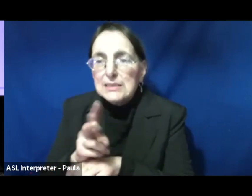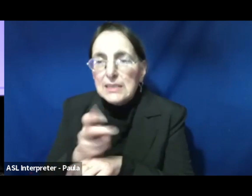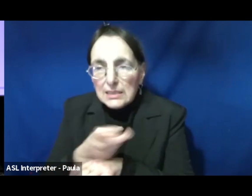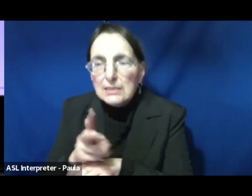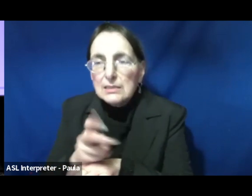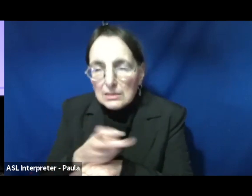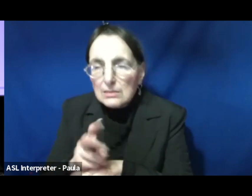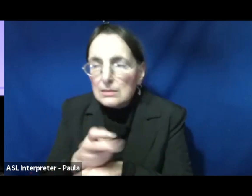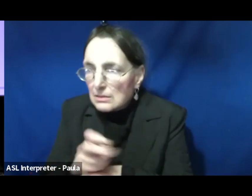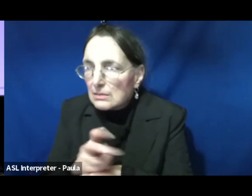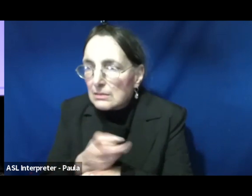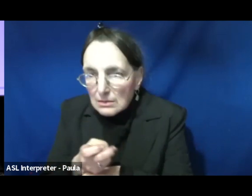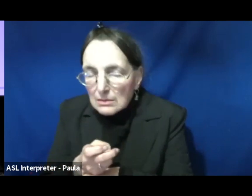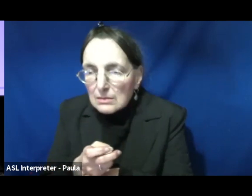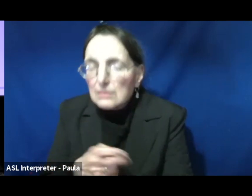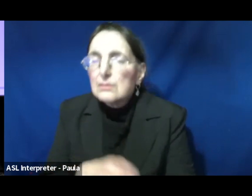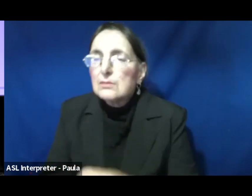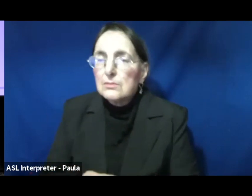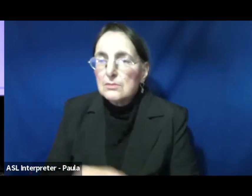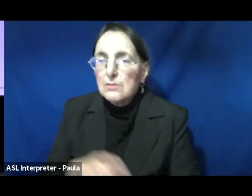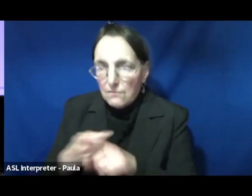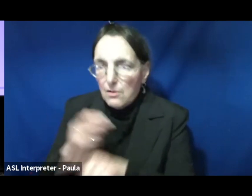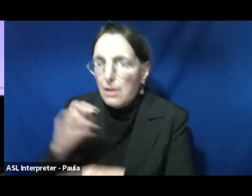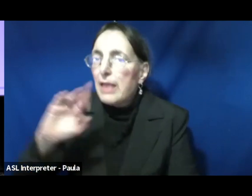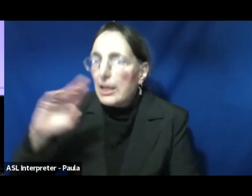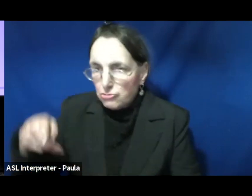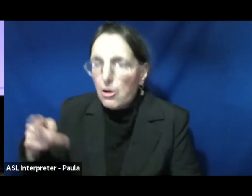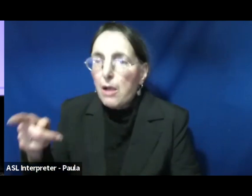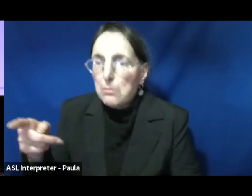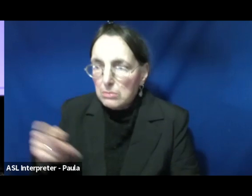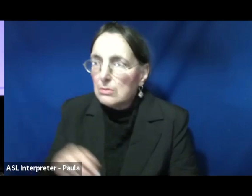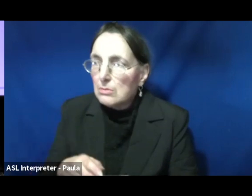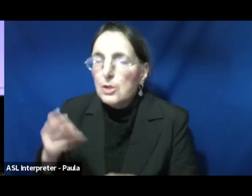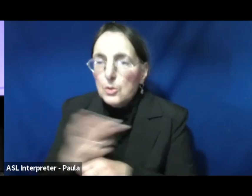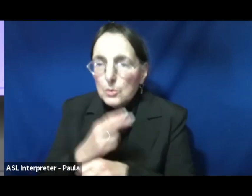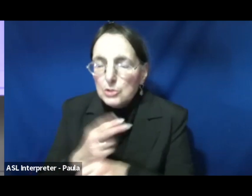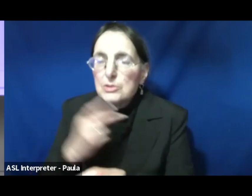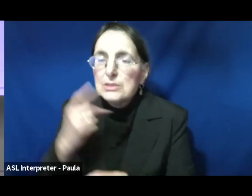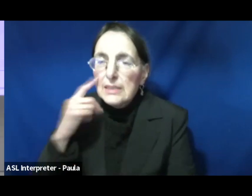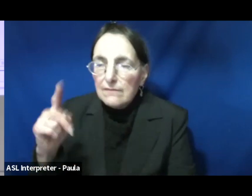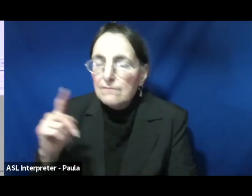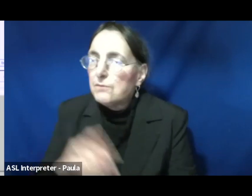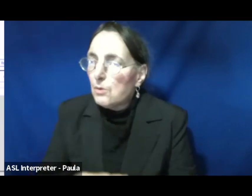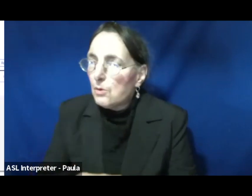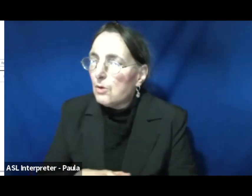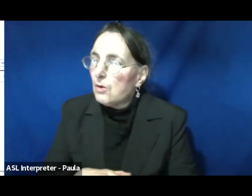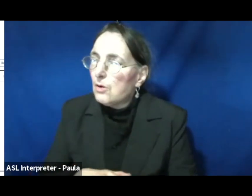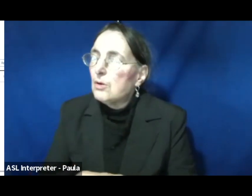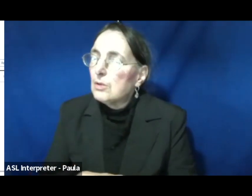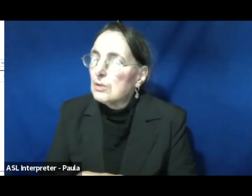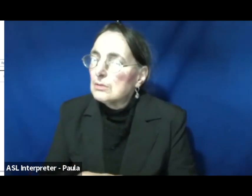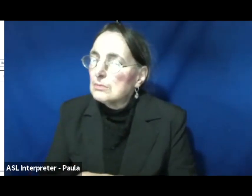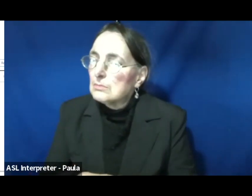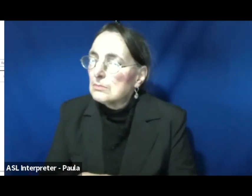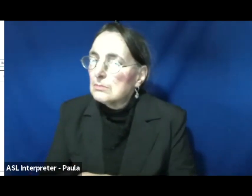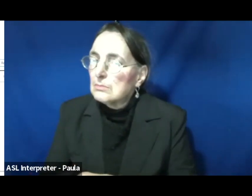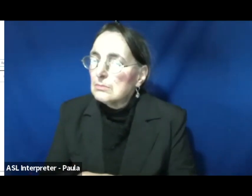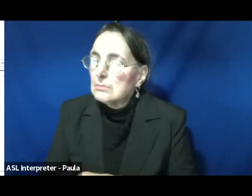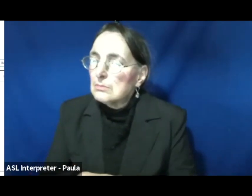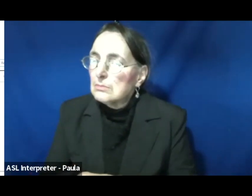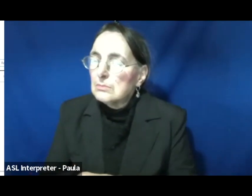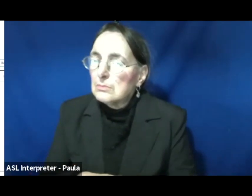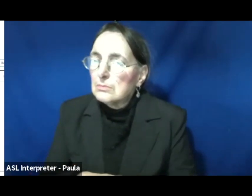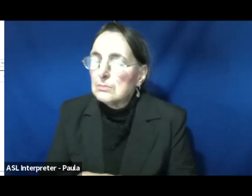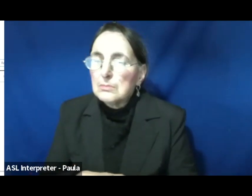crop like this? Why? Right? We're using it for phytoremediation to suck out heavy metals that are toxic